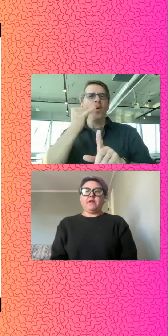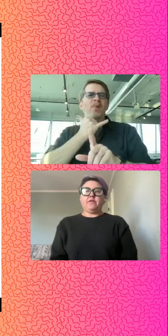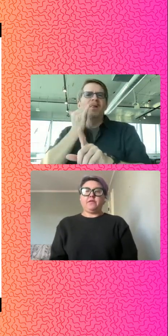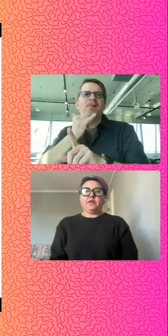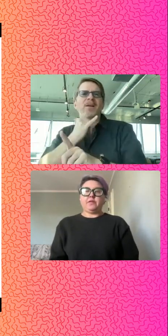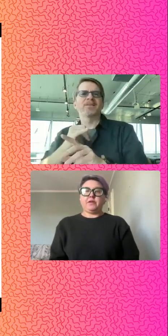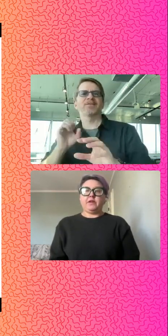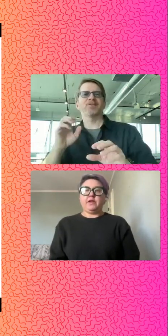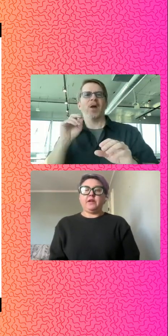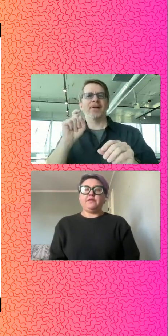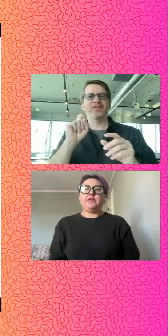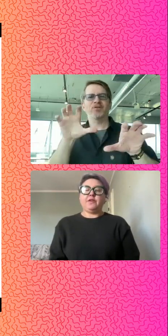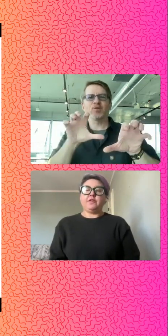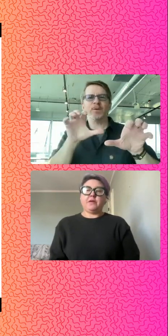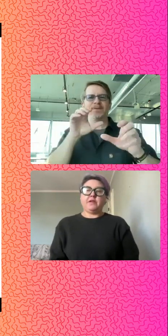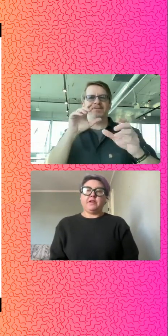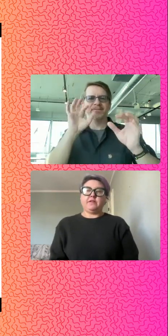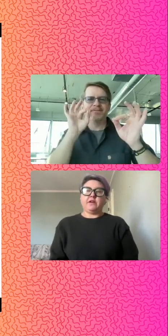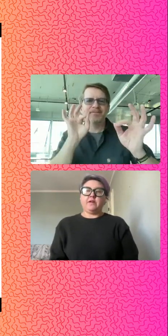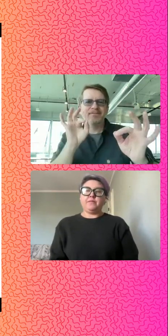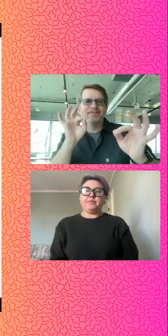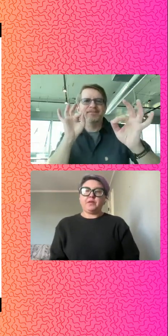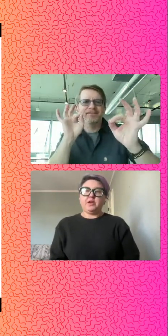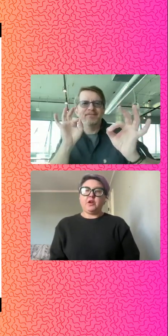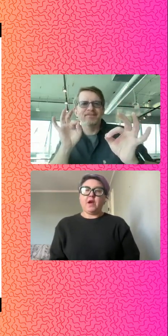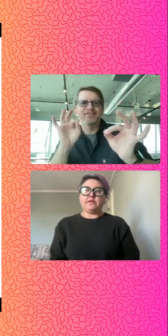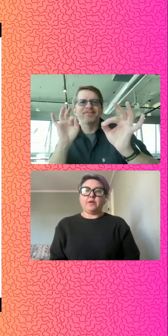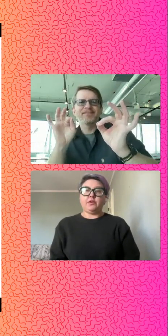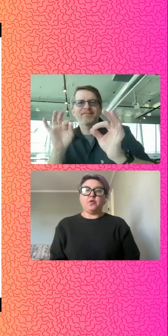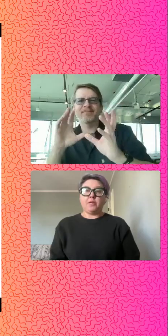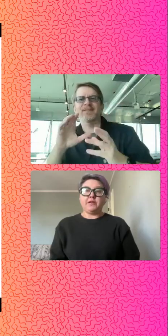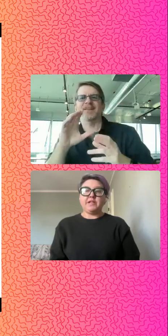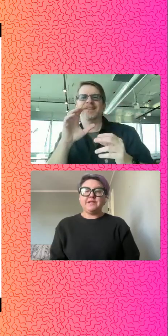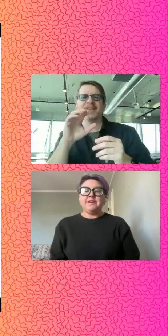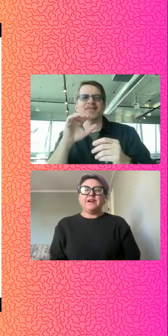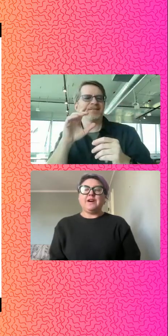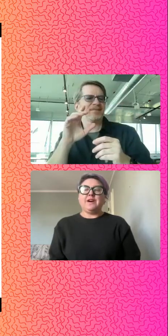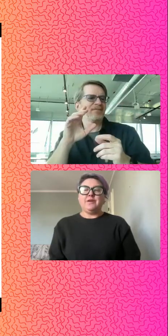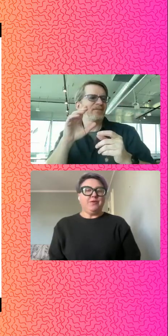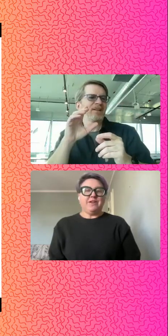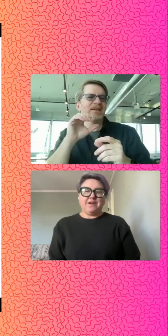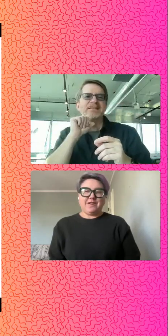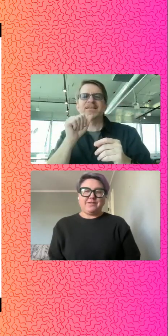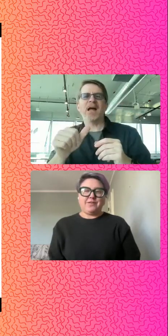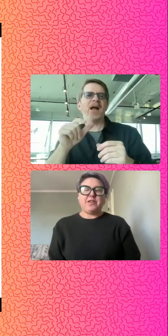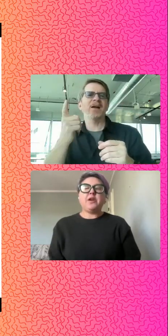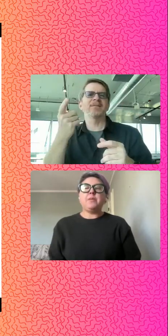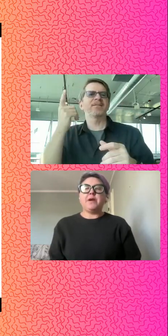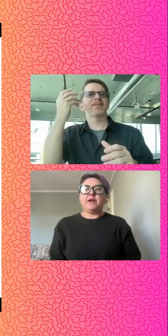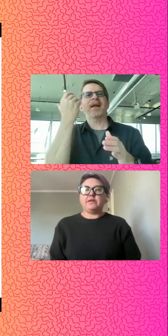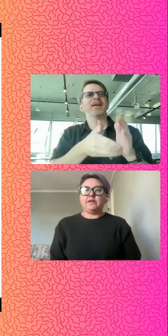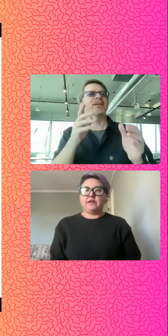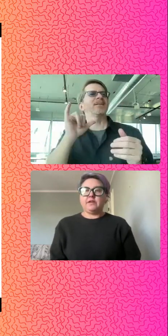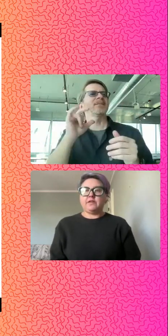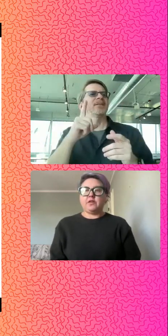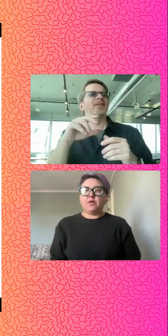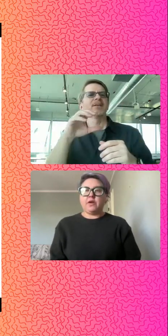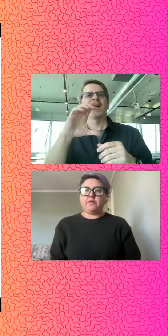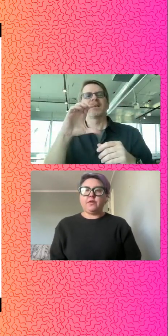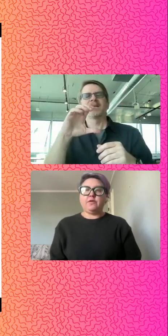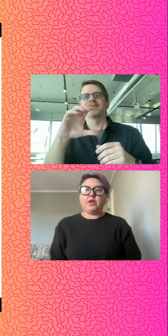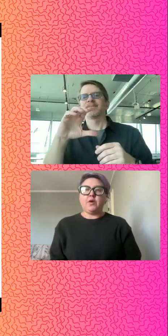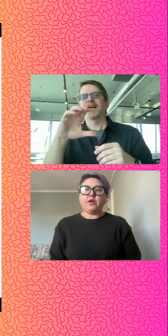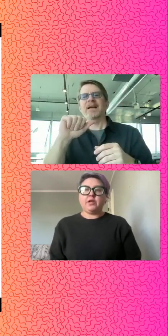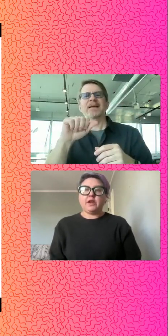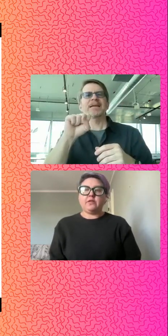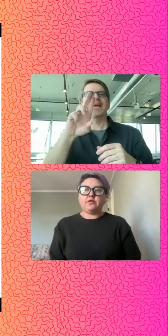this myself, finger spelling it, as I would normally, it would not catch everything. But as I did it slow